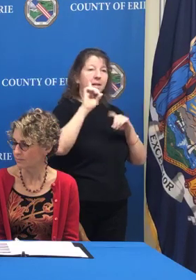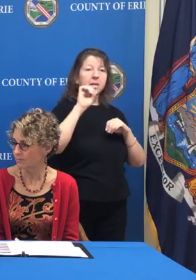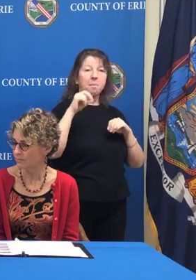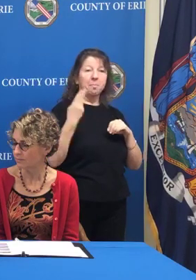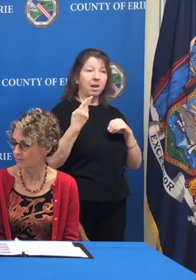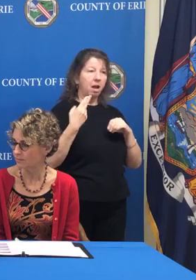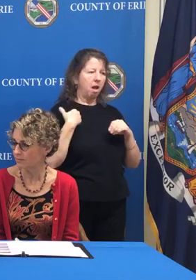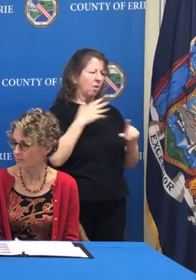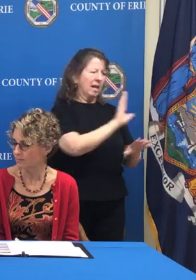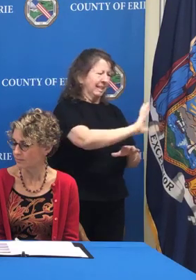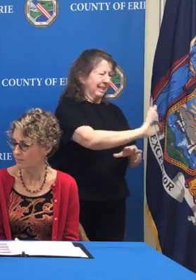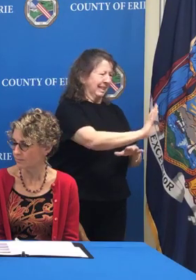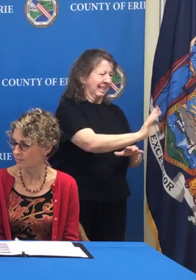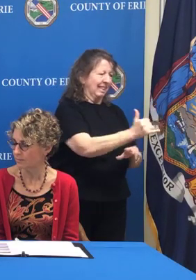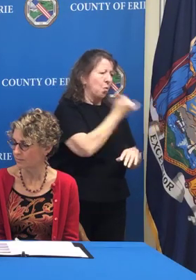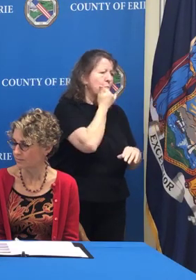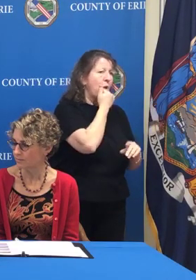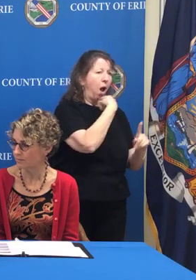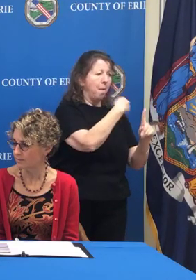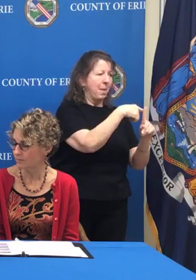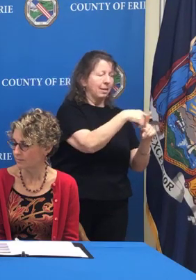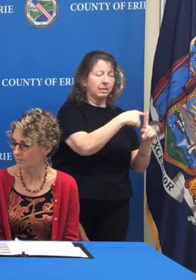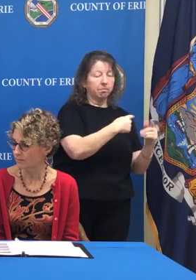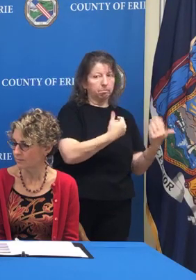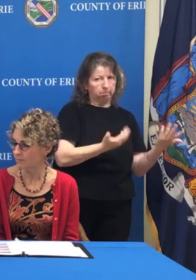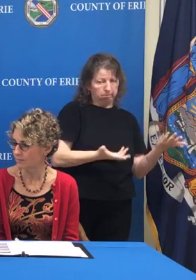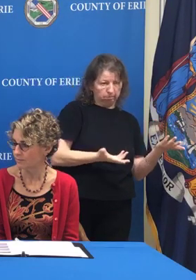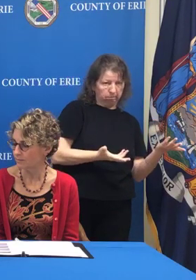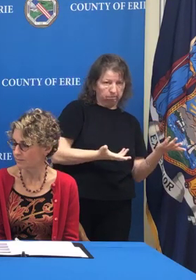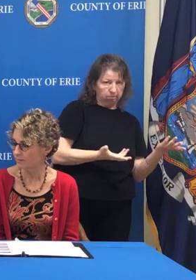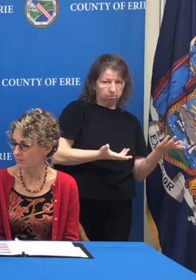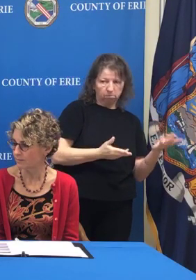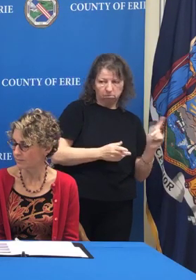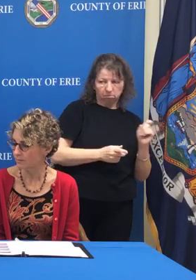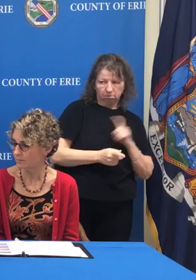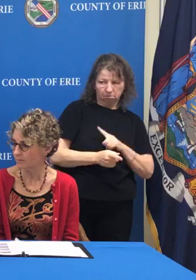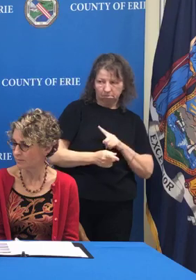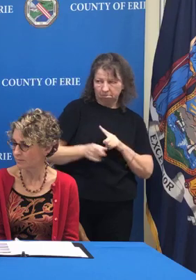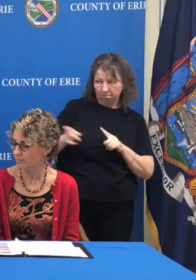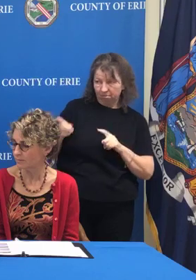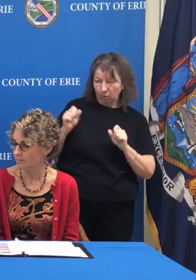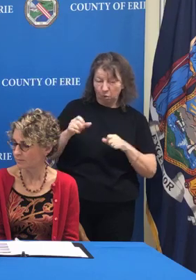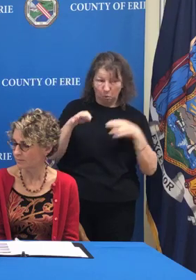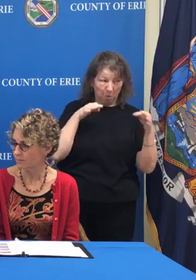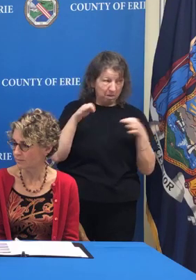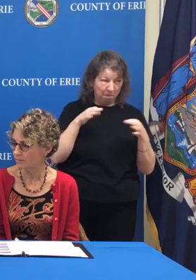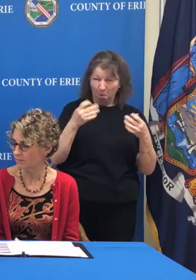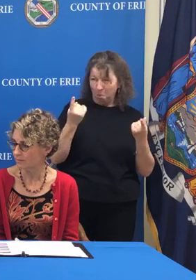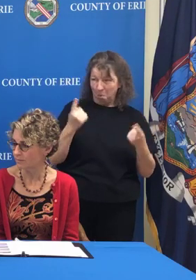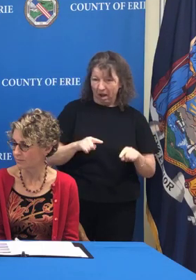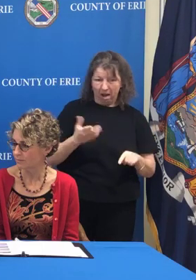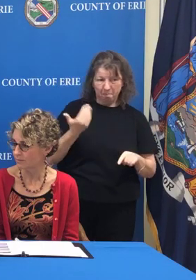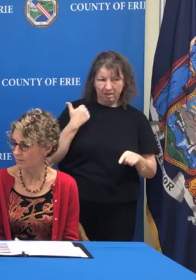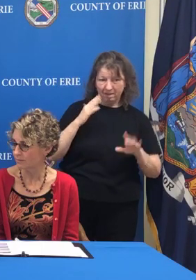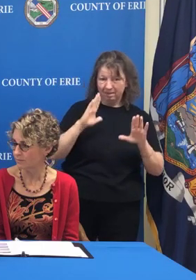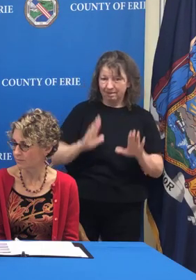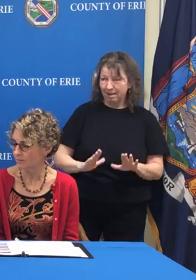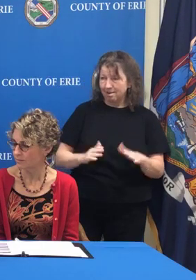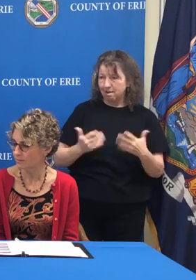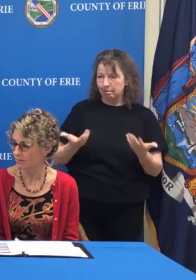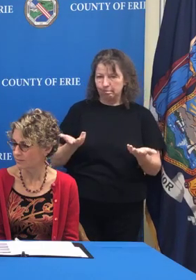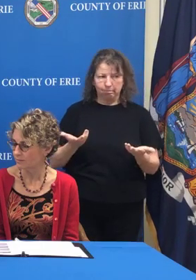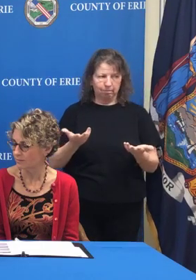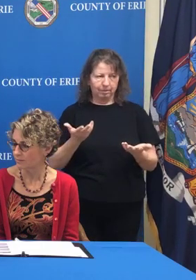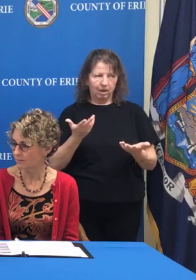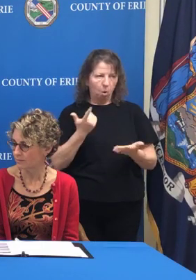their results were indeed positive. And I was hoping you could speak to that, what was going on there, and if whatever